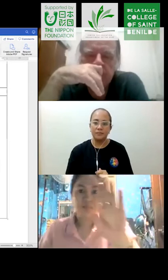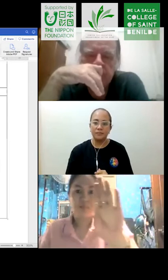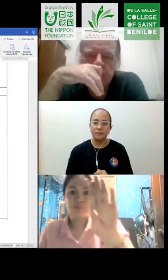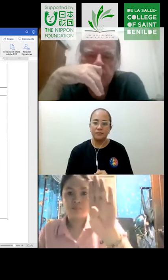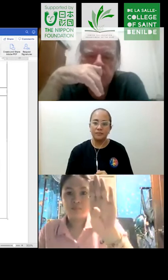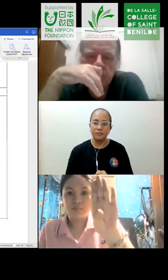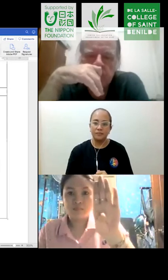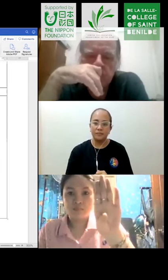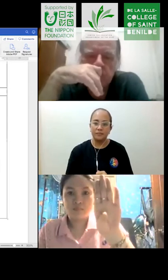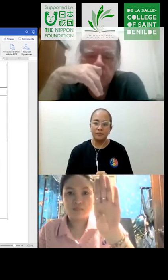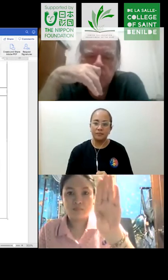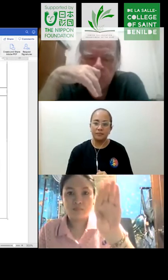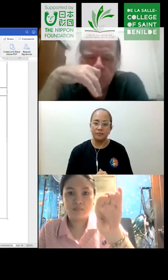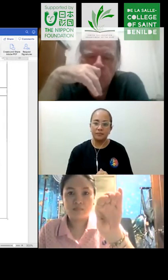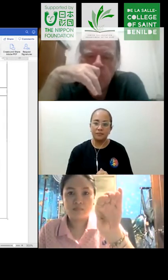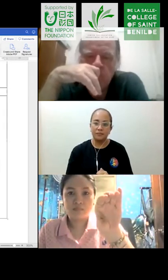cheap,